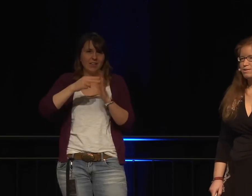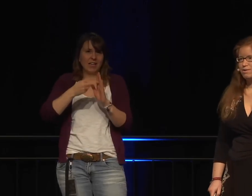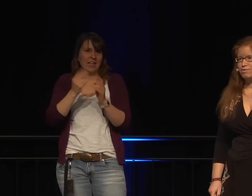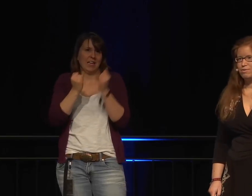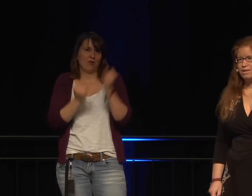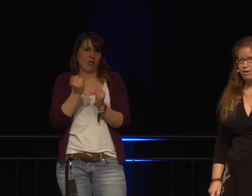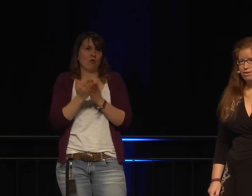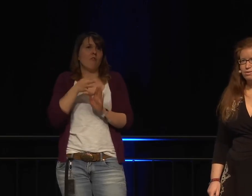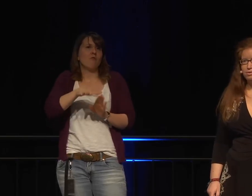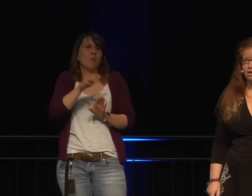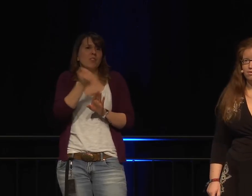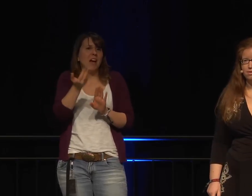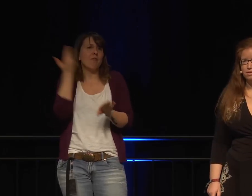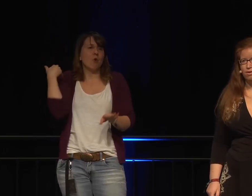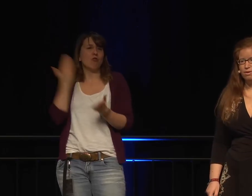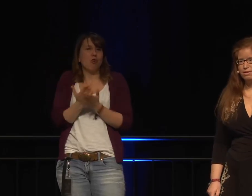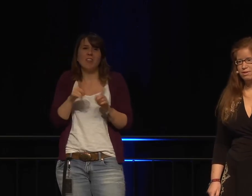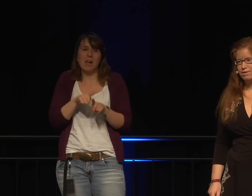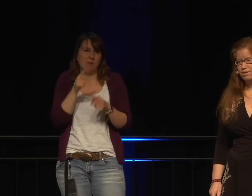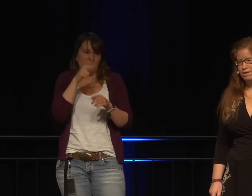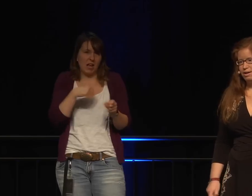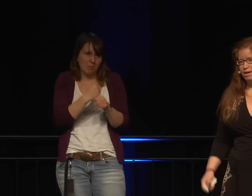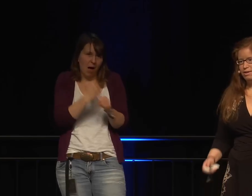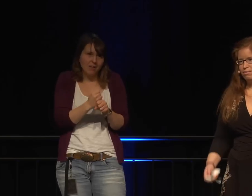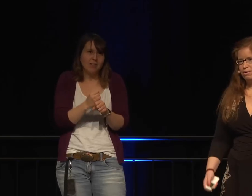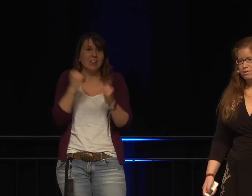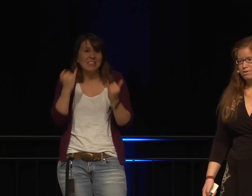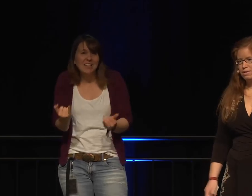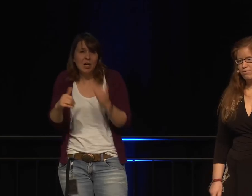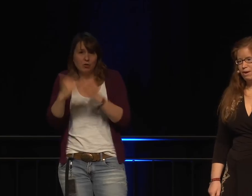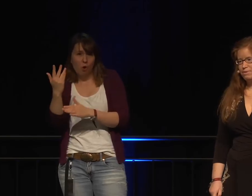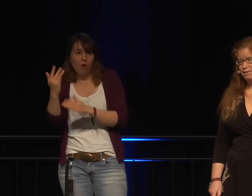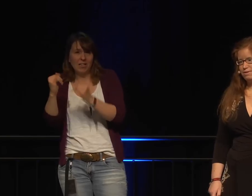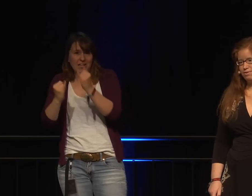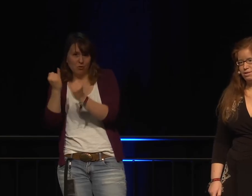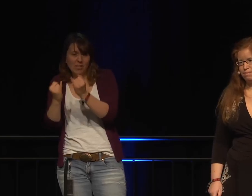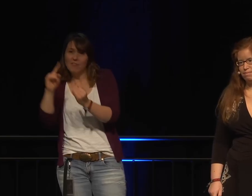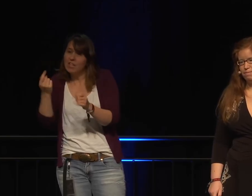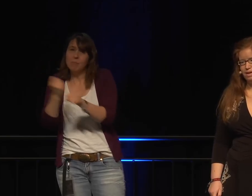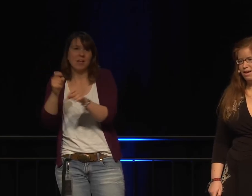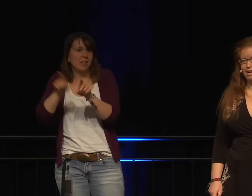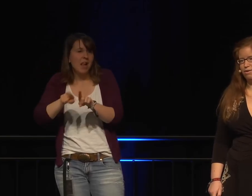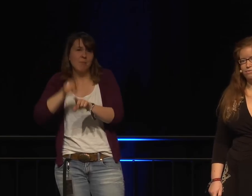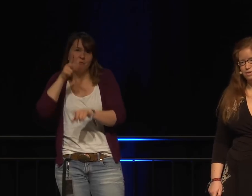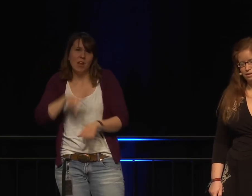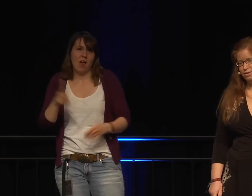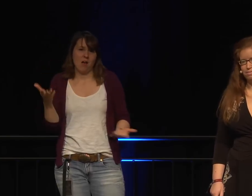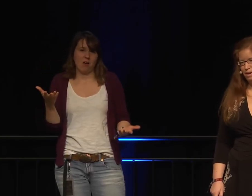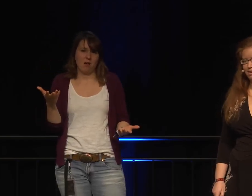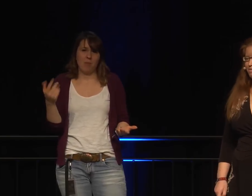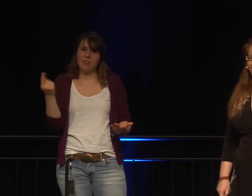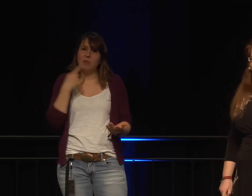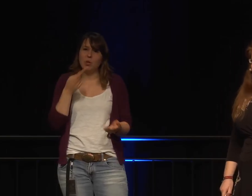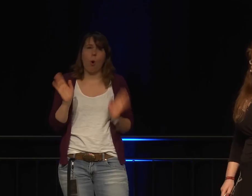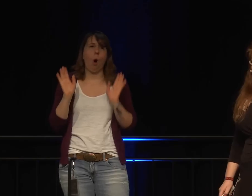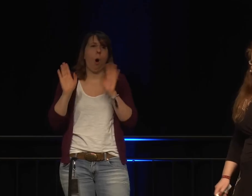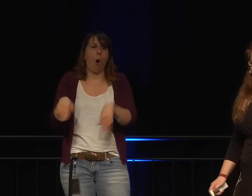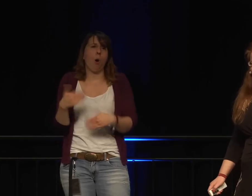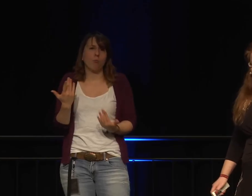So, the early 2000s called and want their web security, their lack of security back.